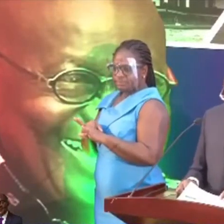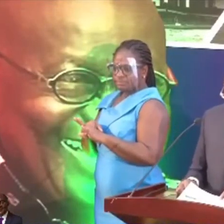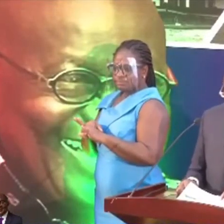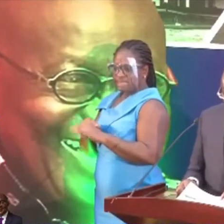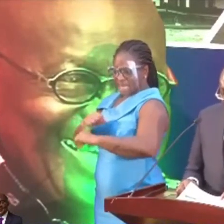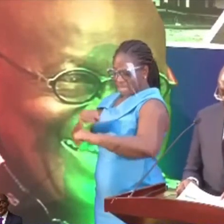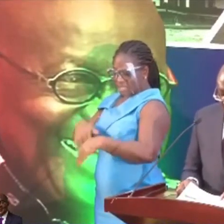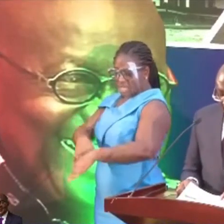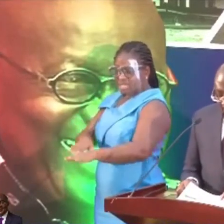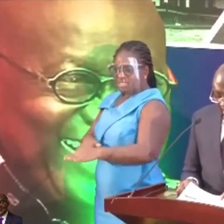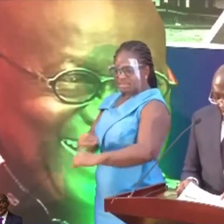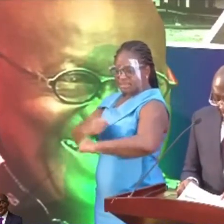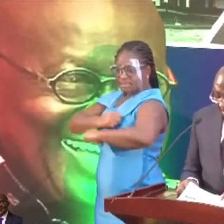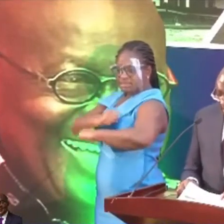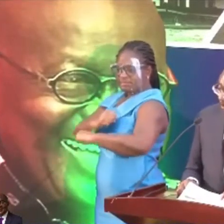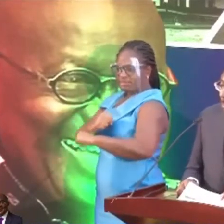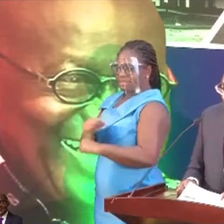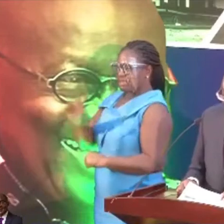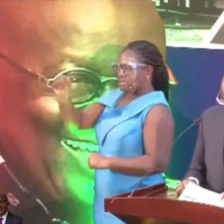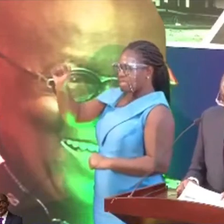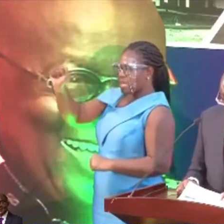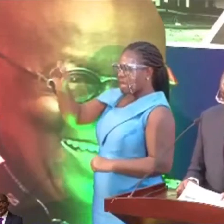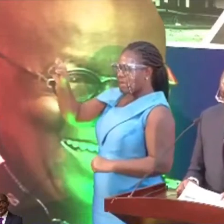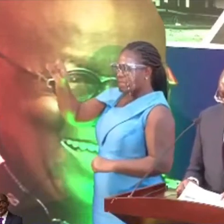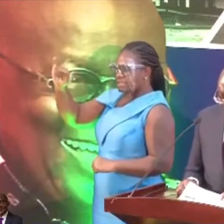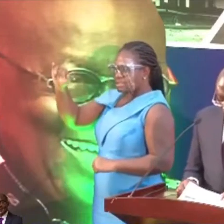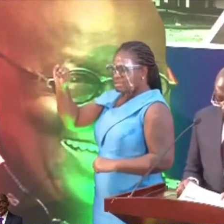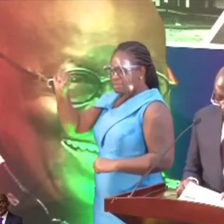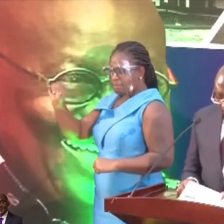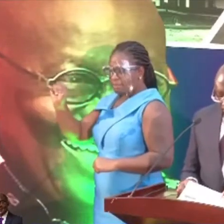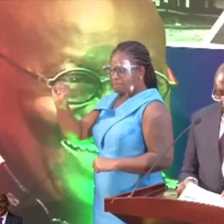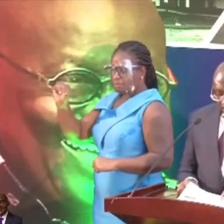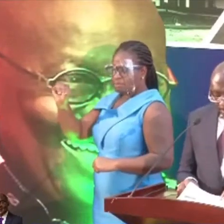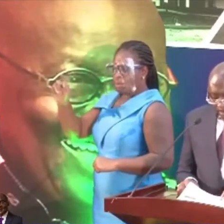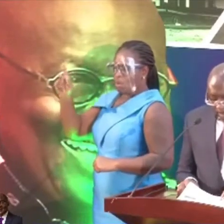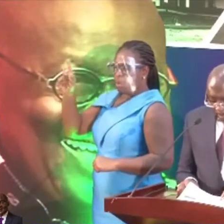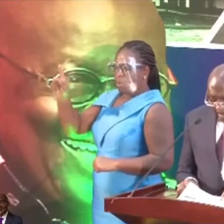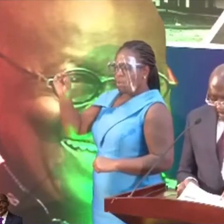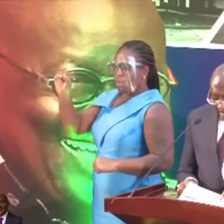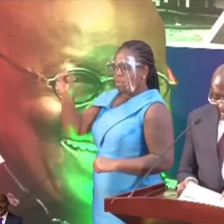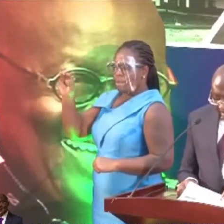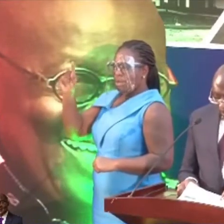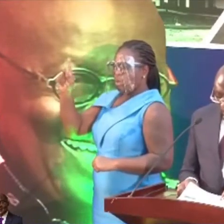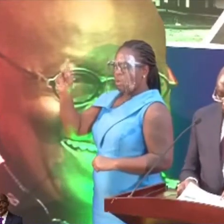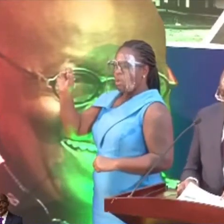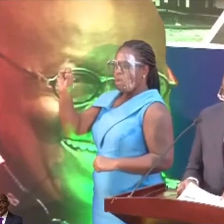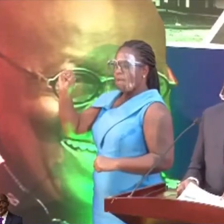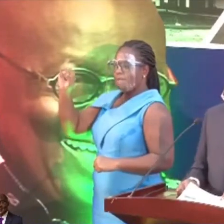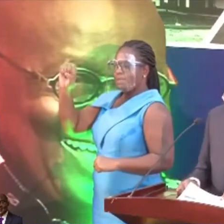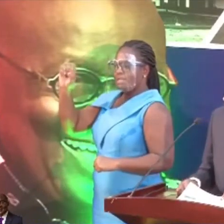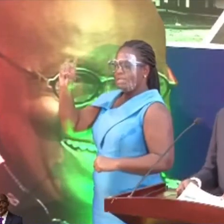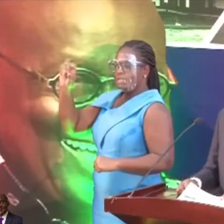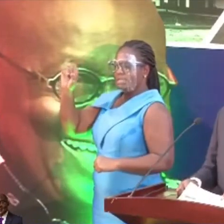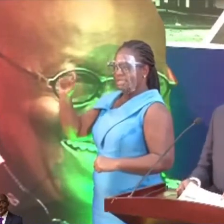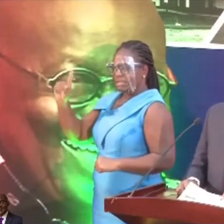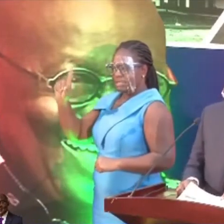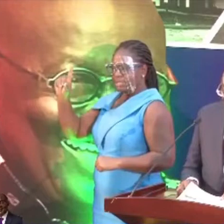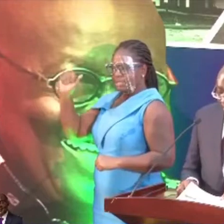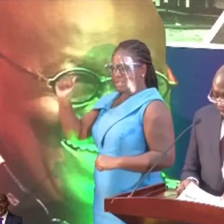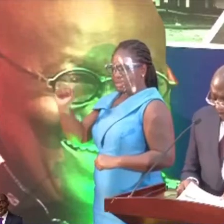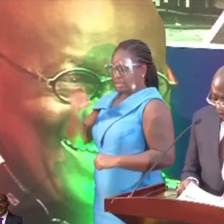defense projects in Axim, Amanful, Kuma, Komenda, Cape Coast, Elmina,